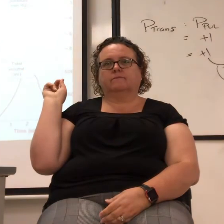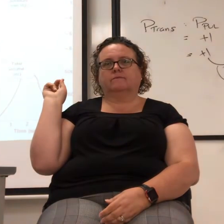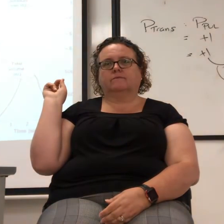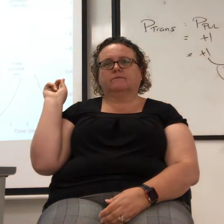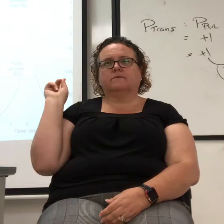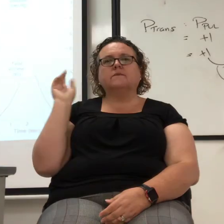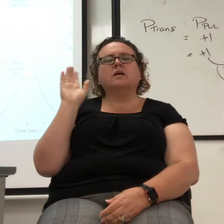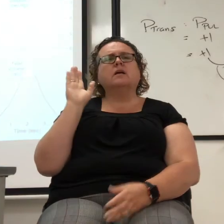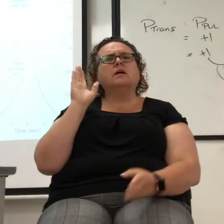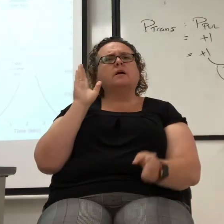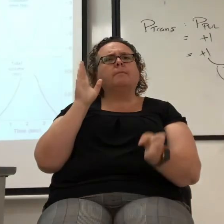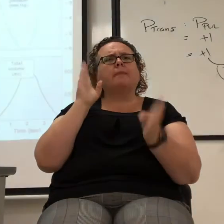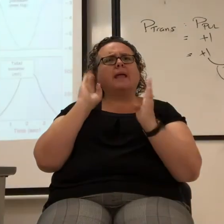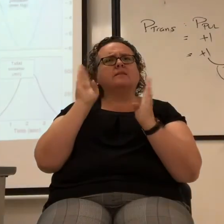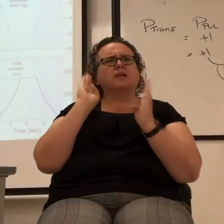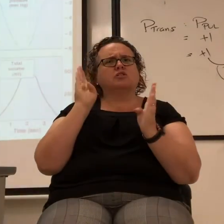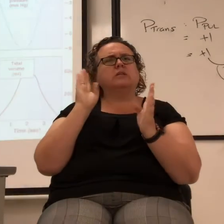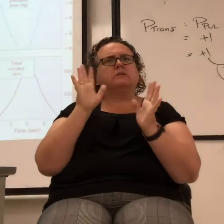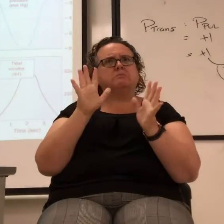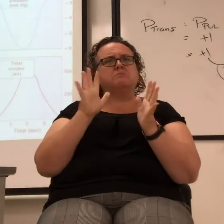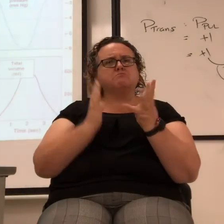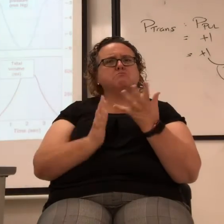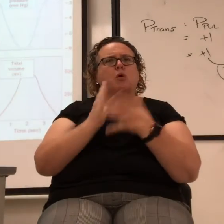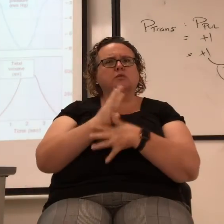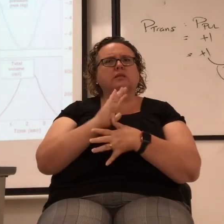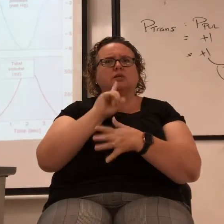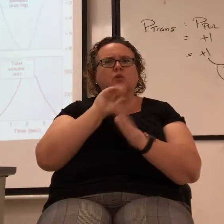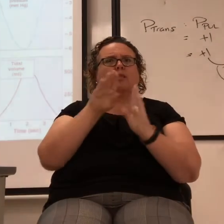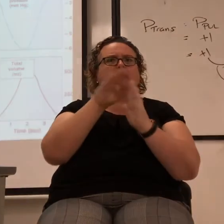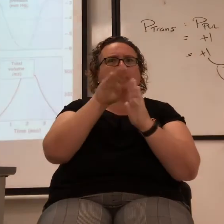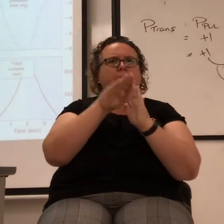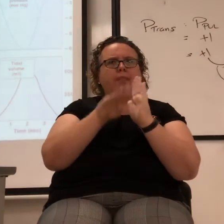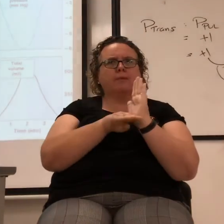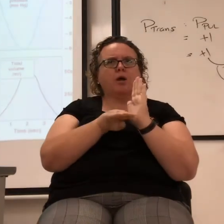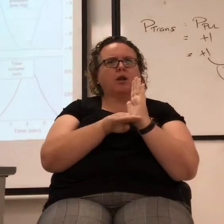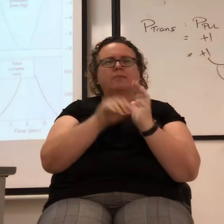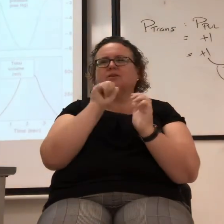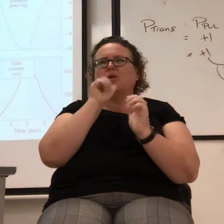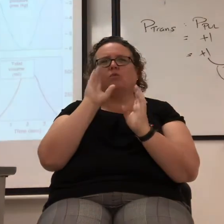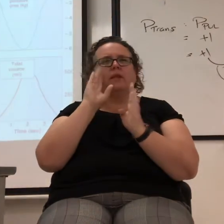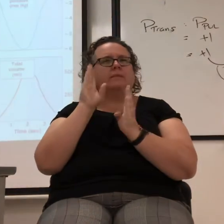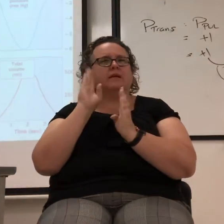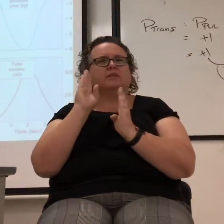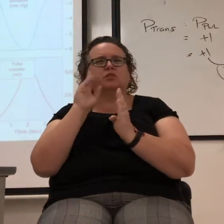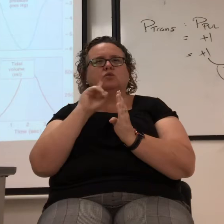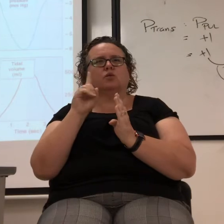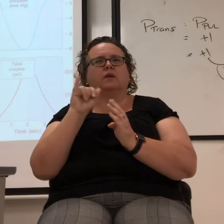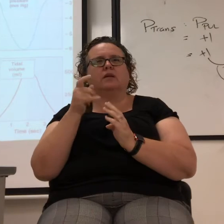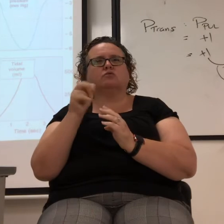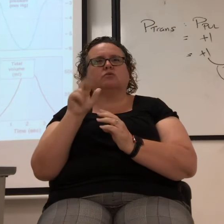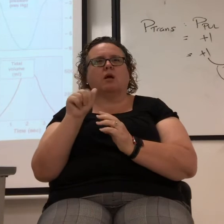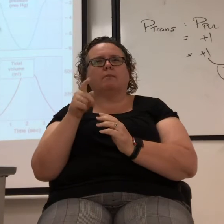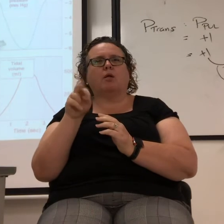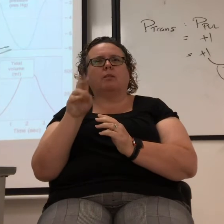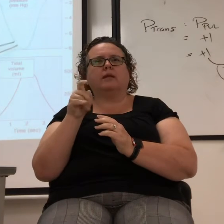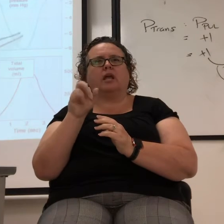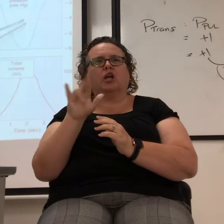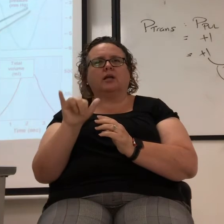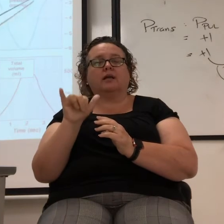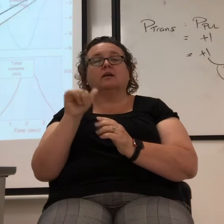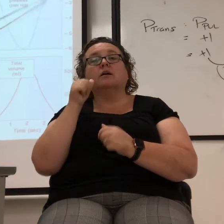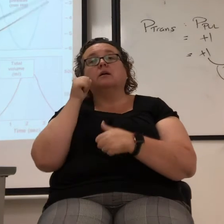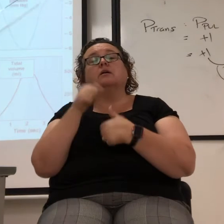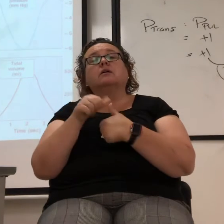I would pay attention mostly to top and bottom. Don't really pay attention to intrapulmonary pressure. The thing to take away from this blue